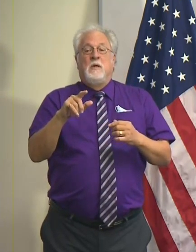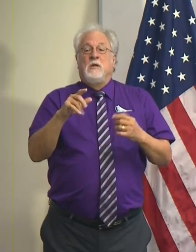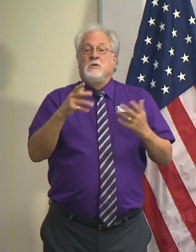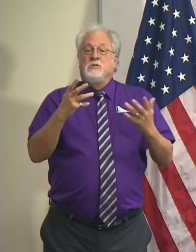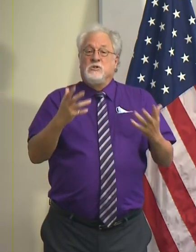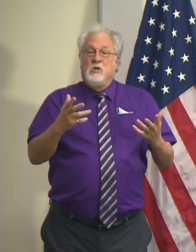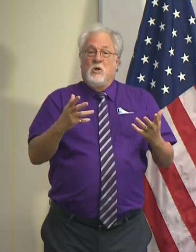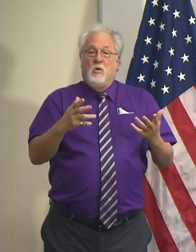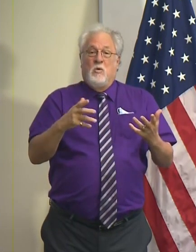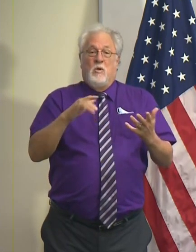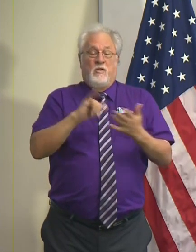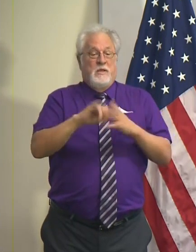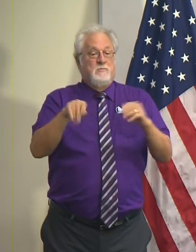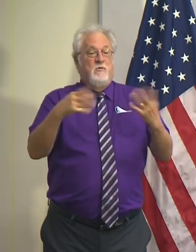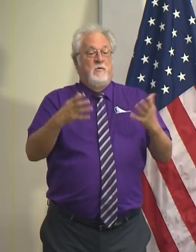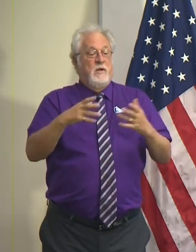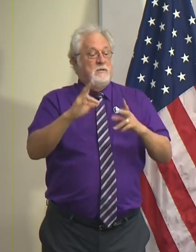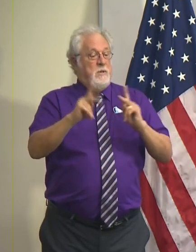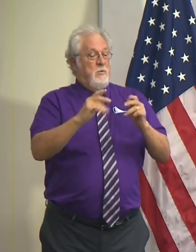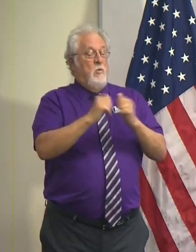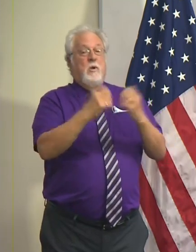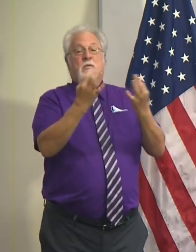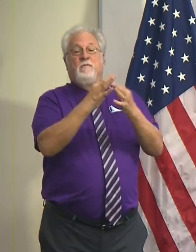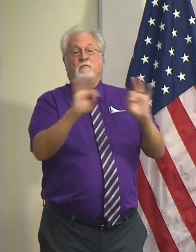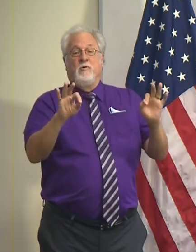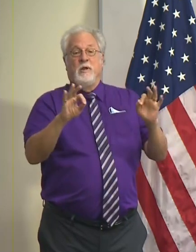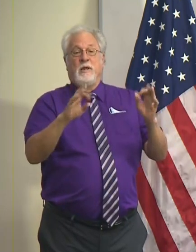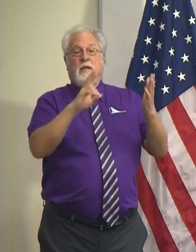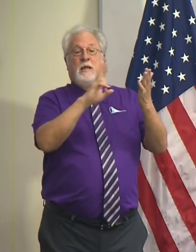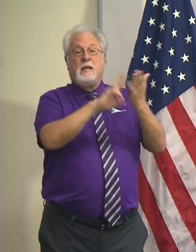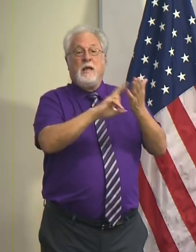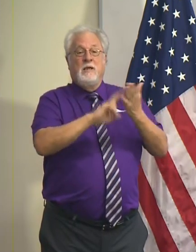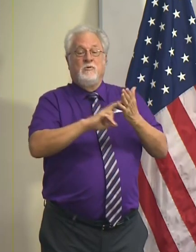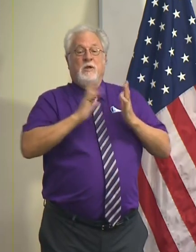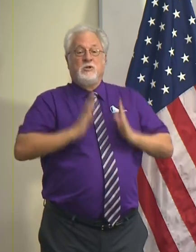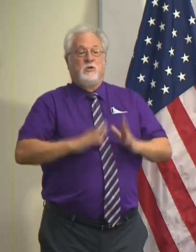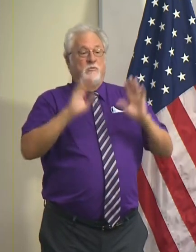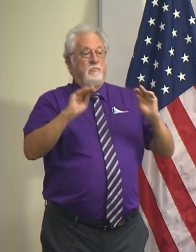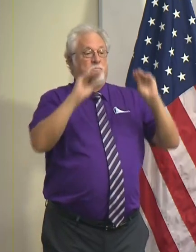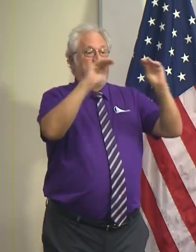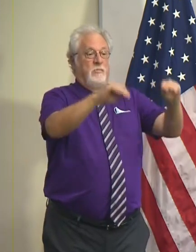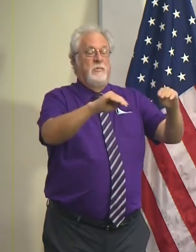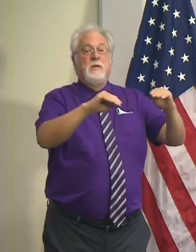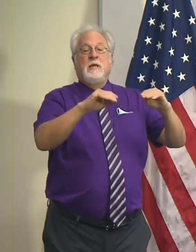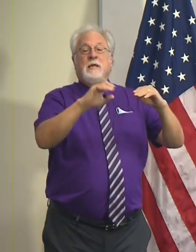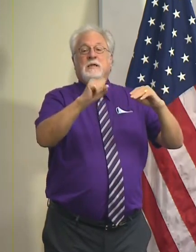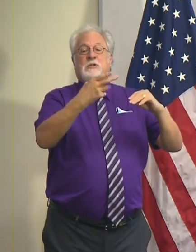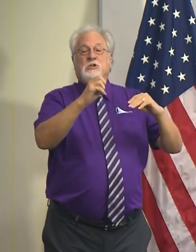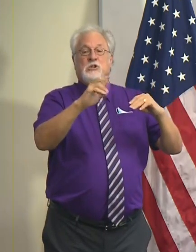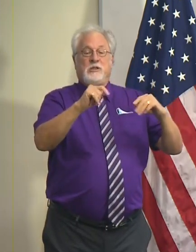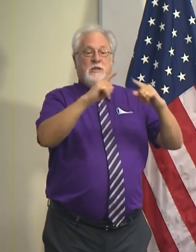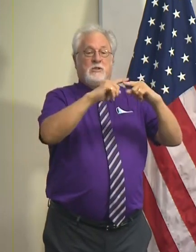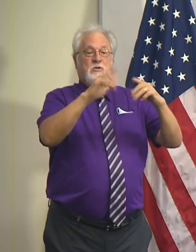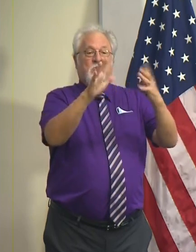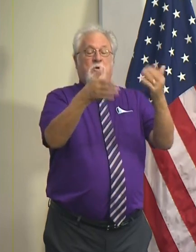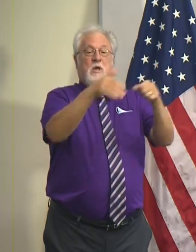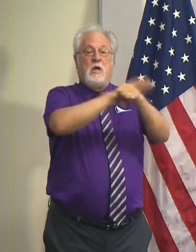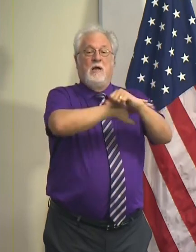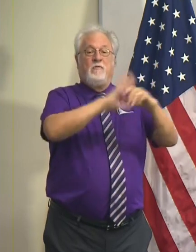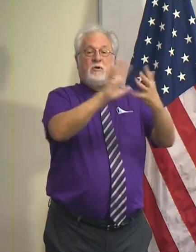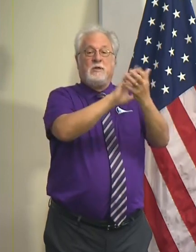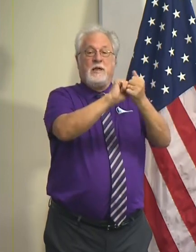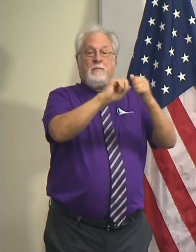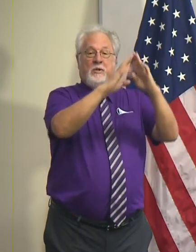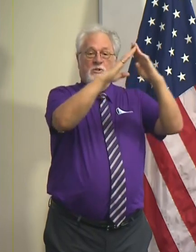So this provides homeowners with a free contractor-installed fiber-reinforced sheeting to cover damaged roofs until